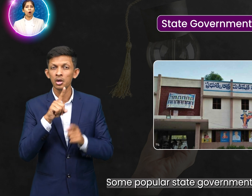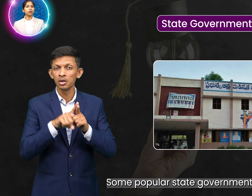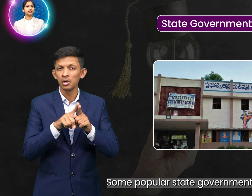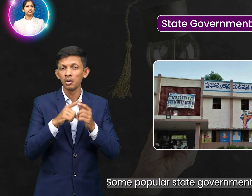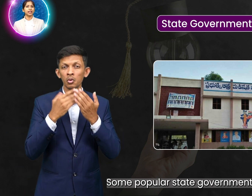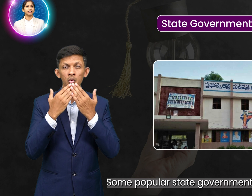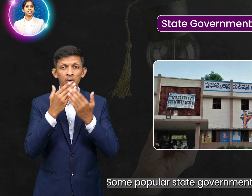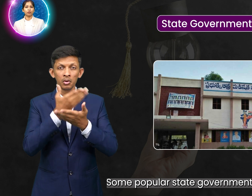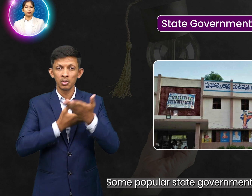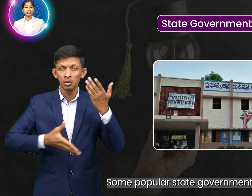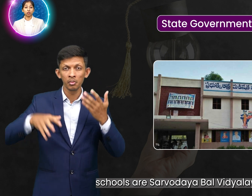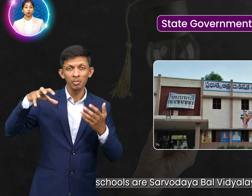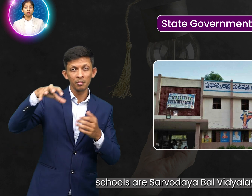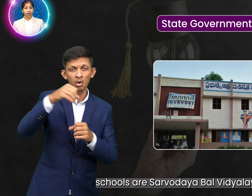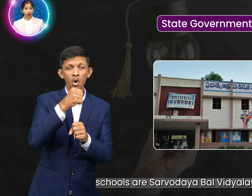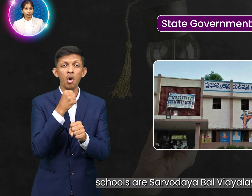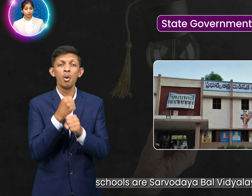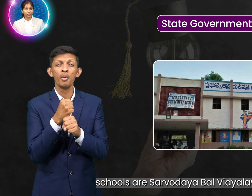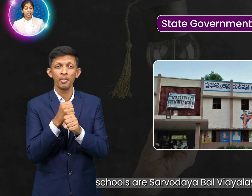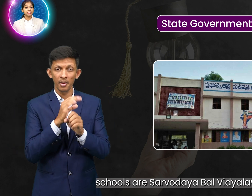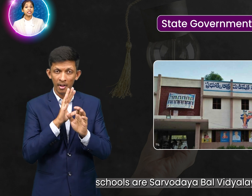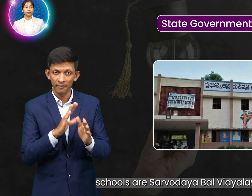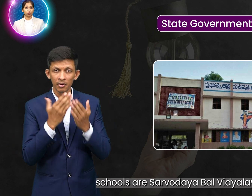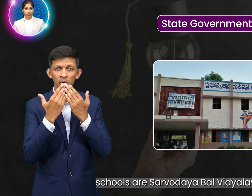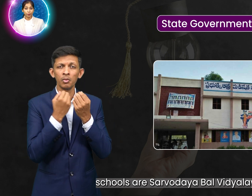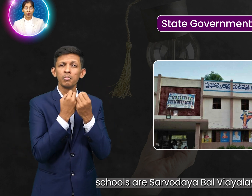Some popular state government schools are